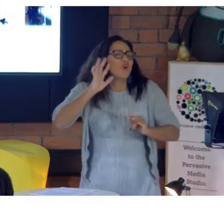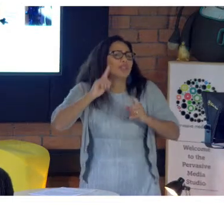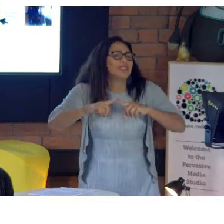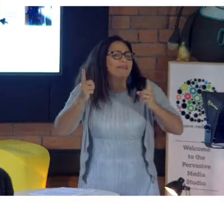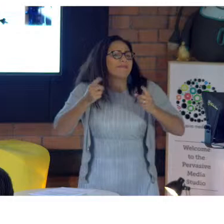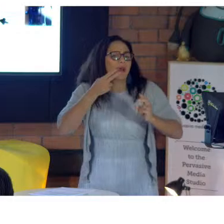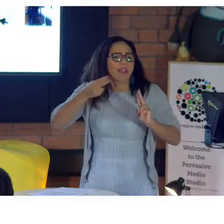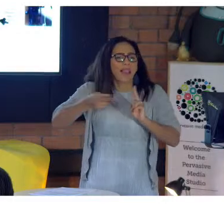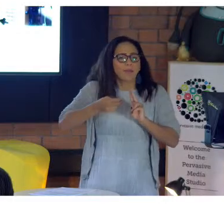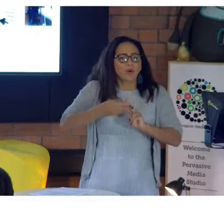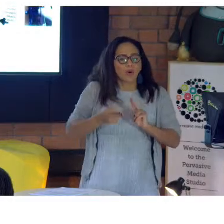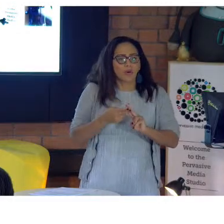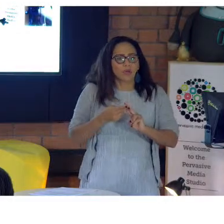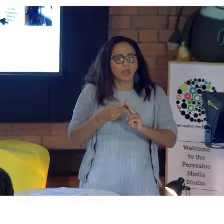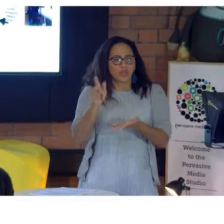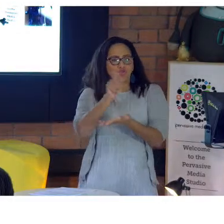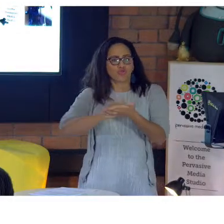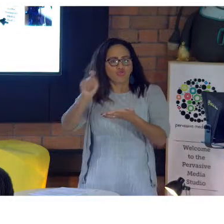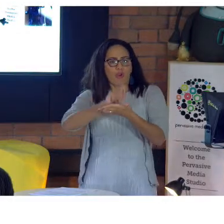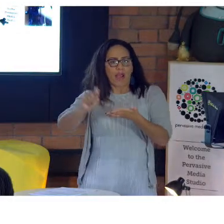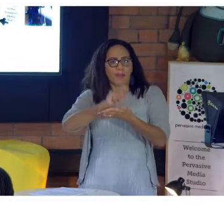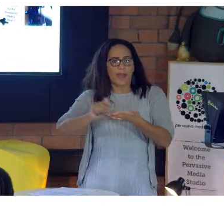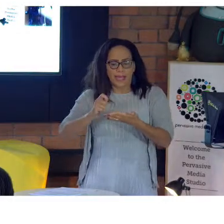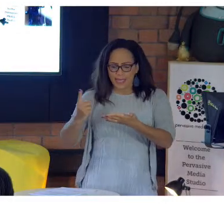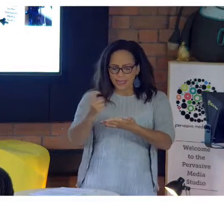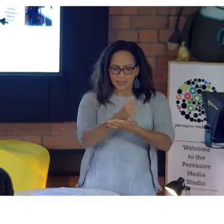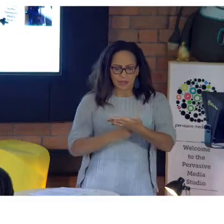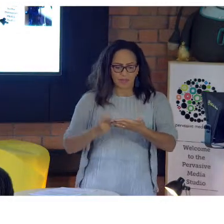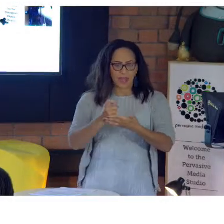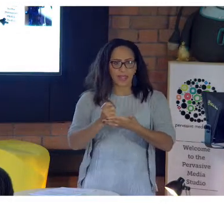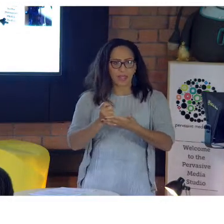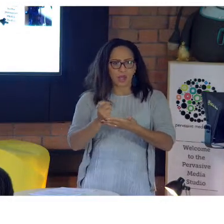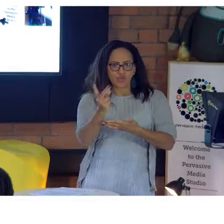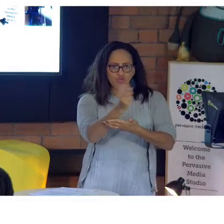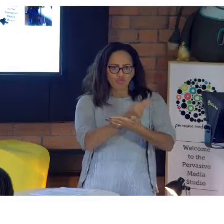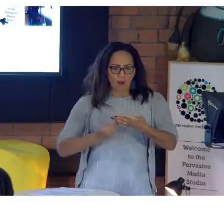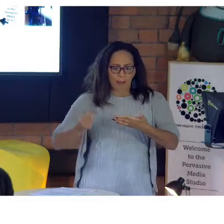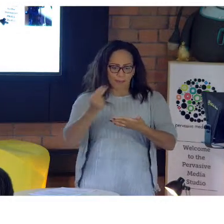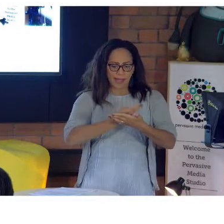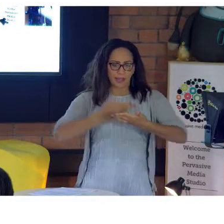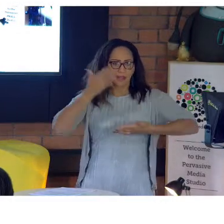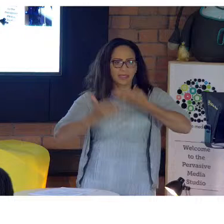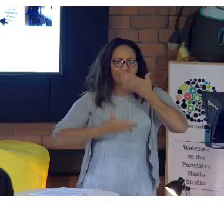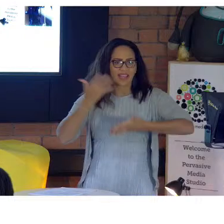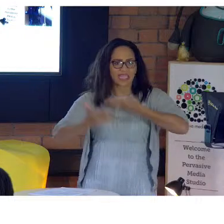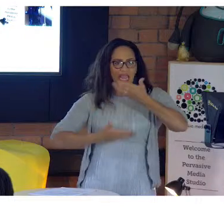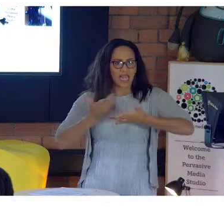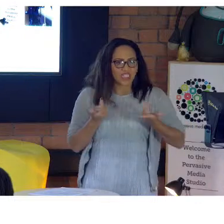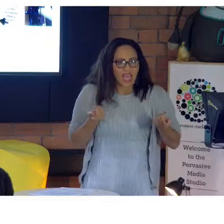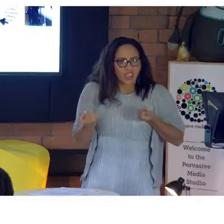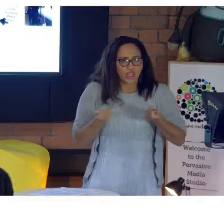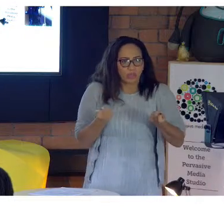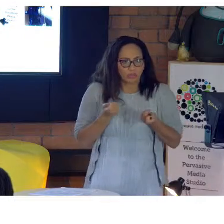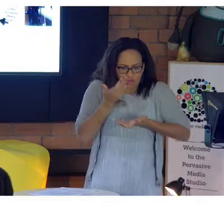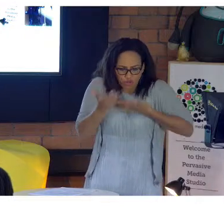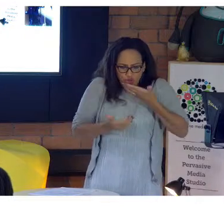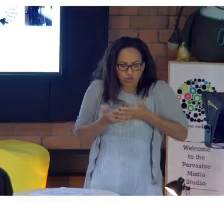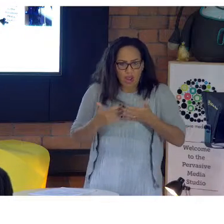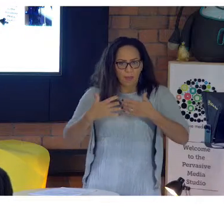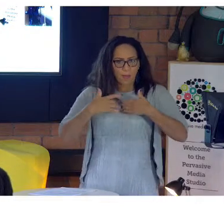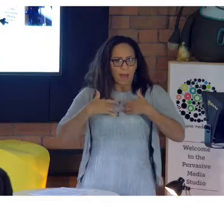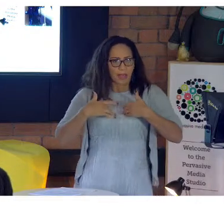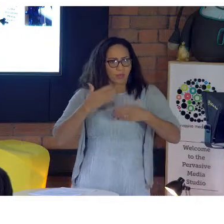or sketchnoting or graphic facilitation to describe this practice. I prefer